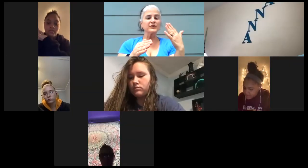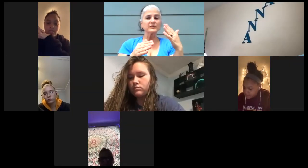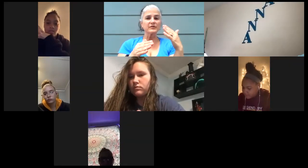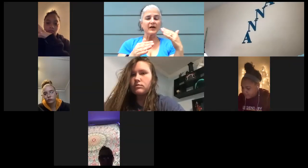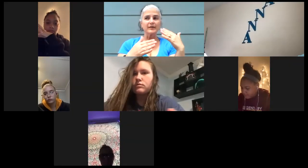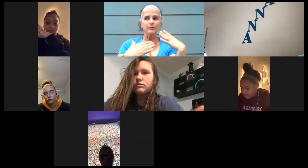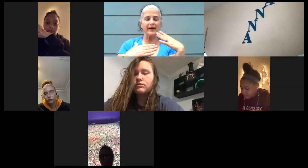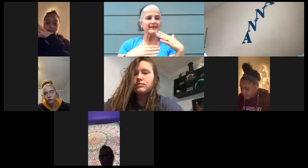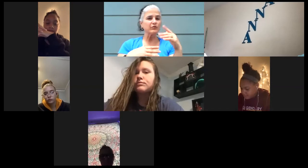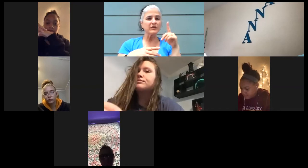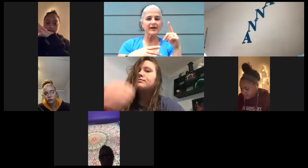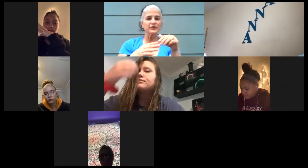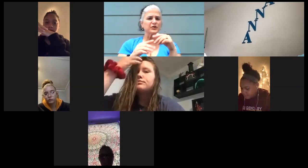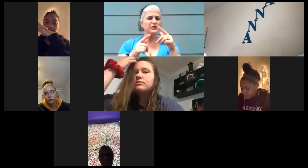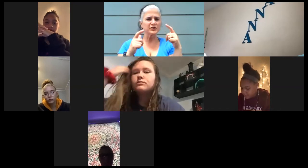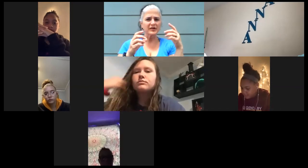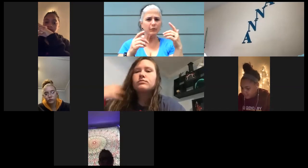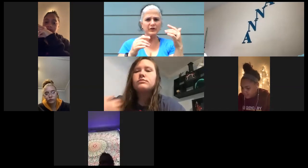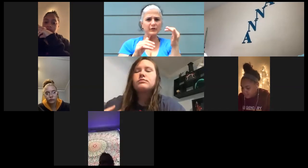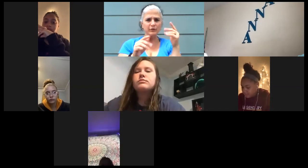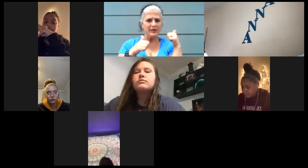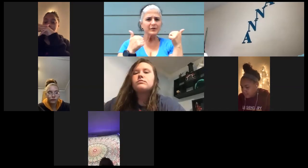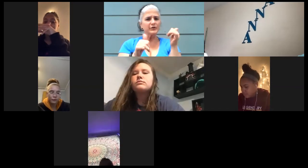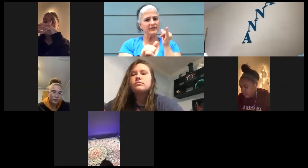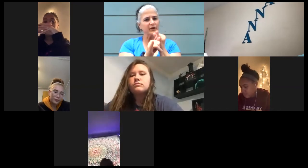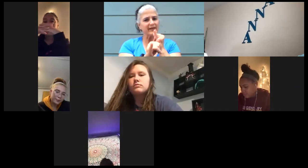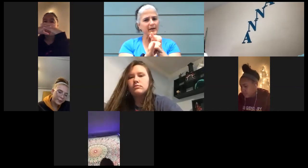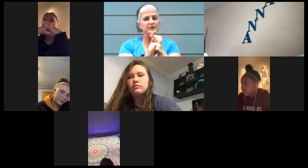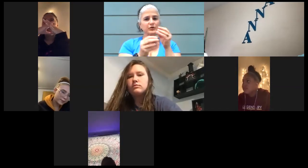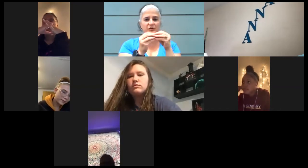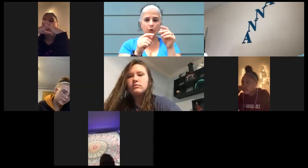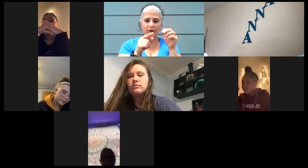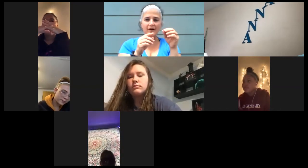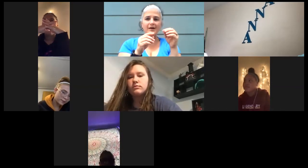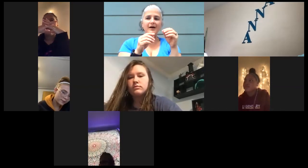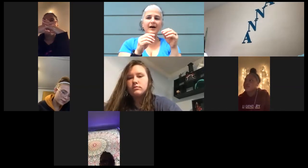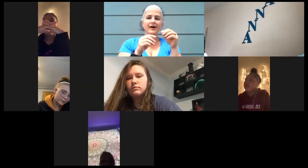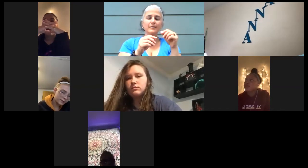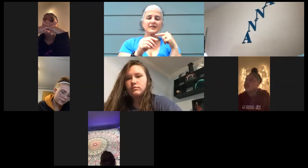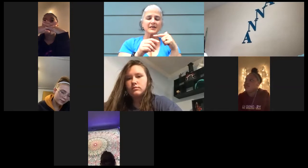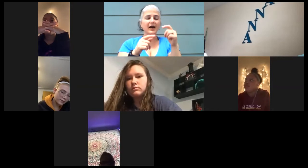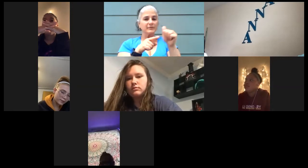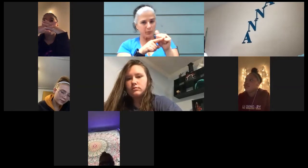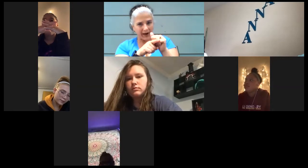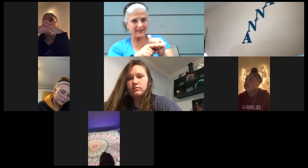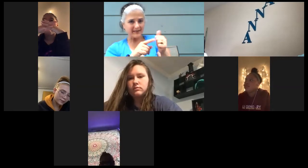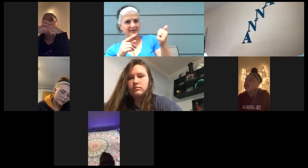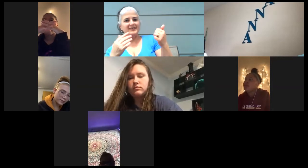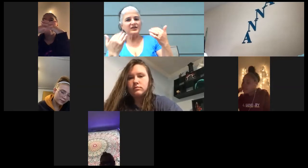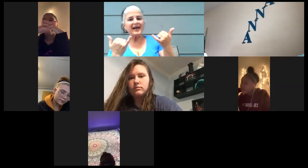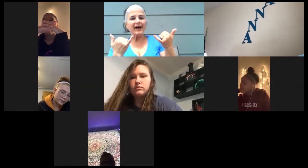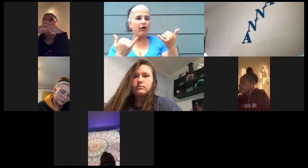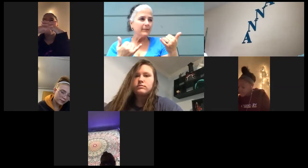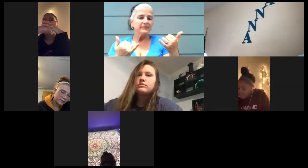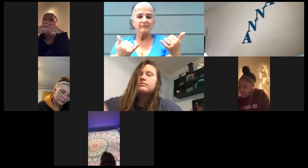When there's breaks or lunch, there's usually just, and when you're living on campus, there's just more time to practice.